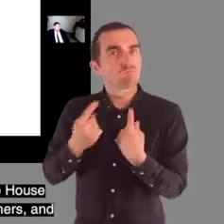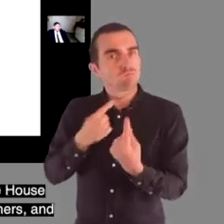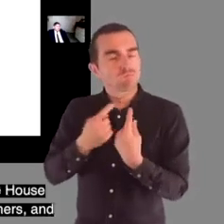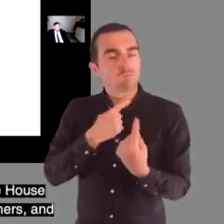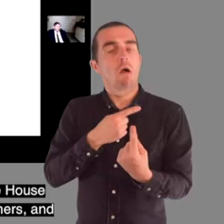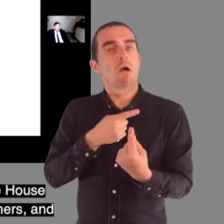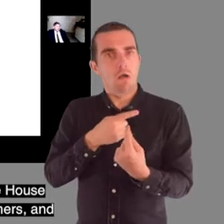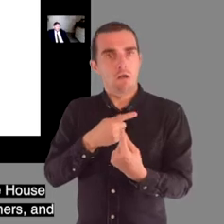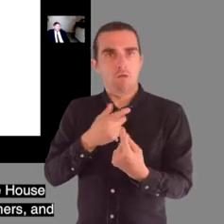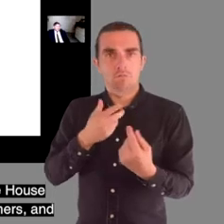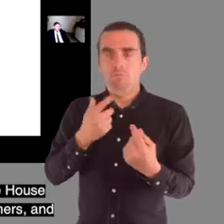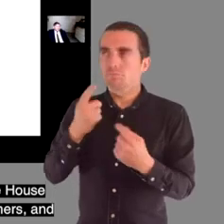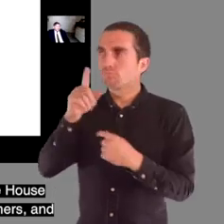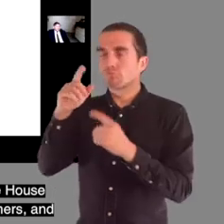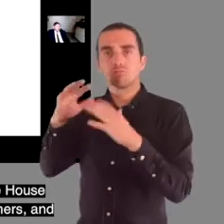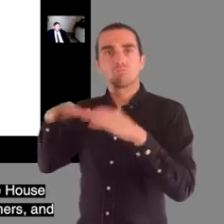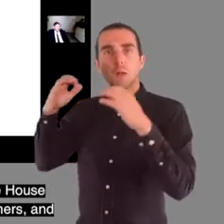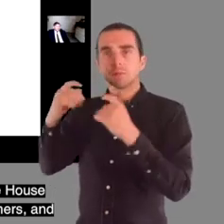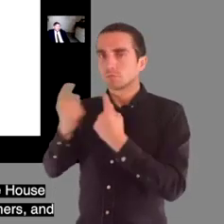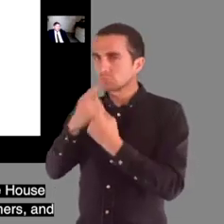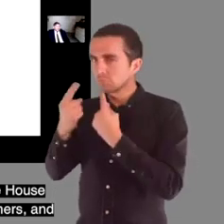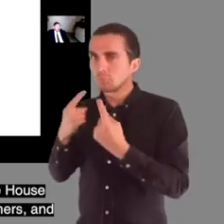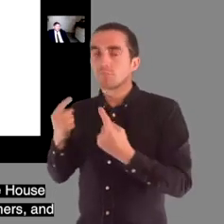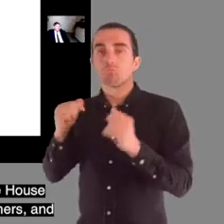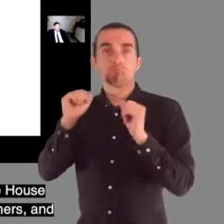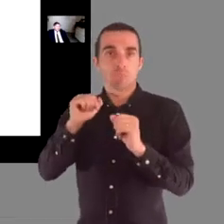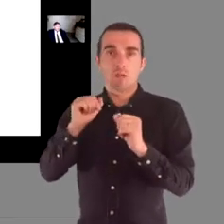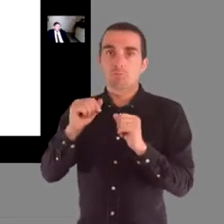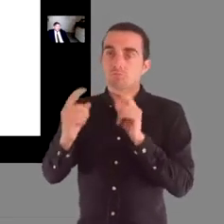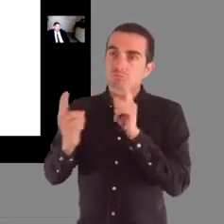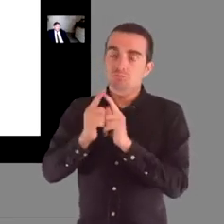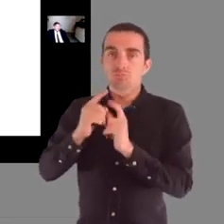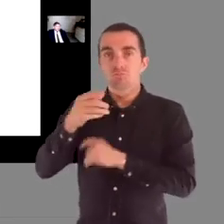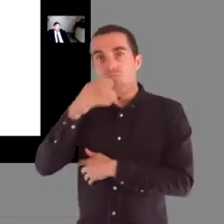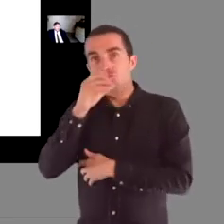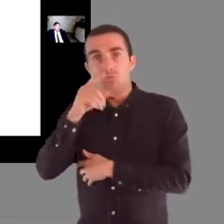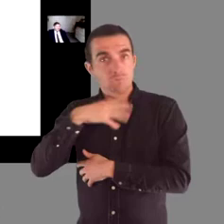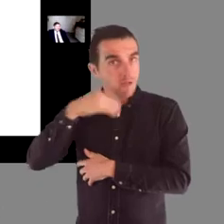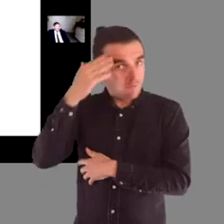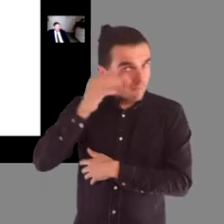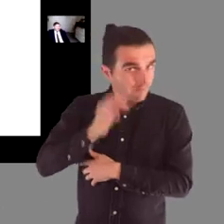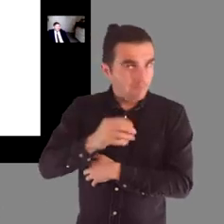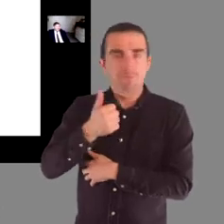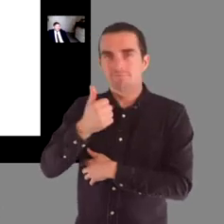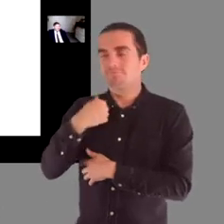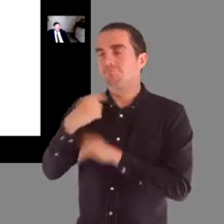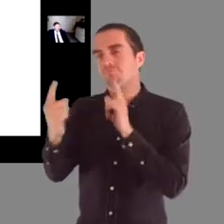processes in the hallways of the House of Commons, over lunches and dinners, and even the odd drink, if you really want to know.